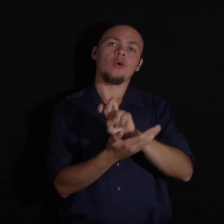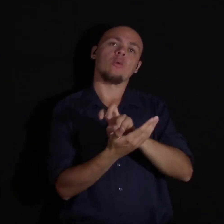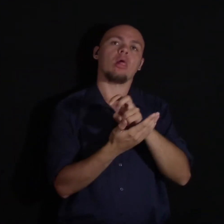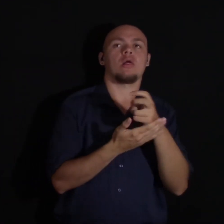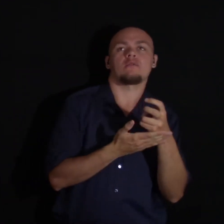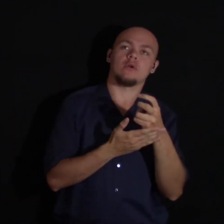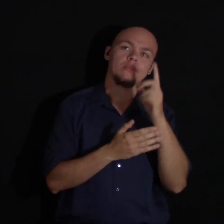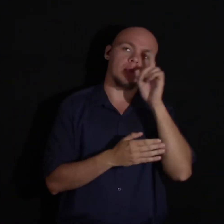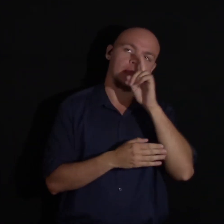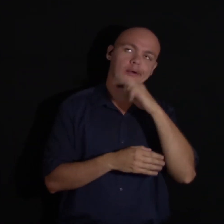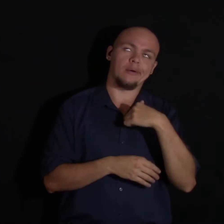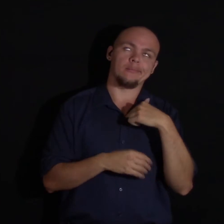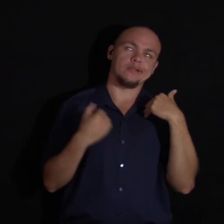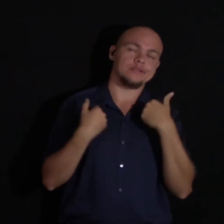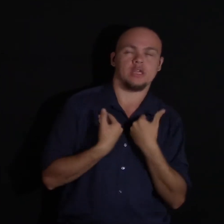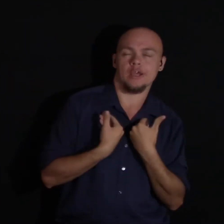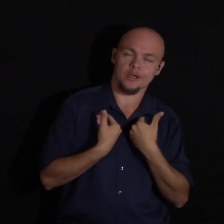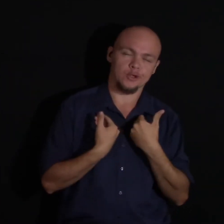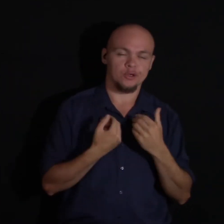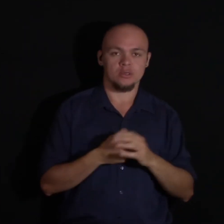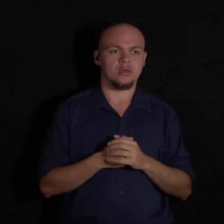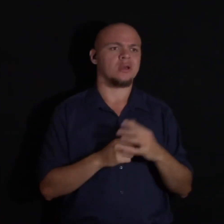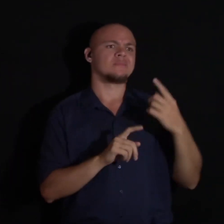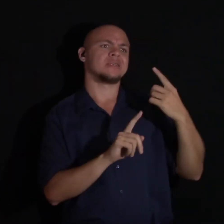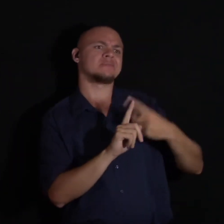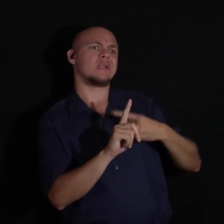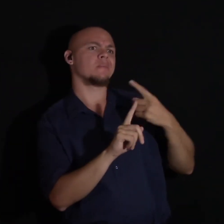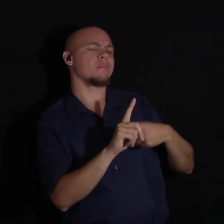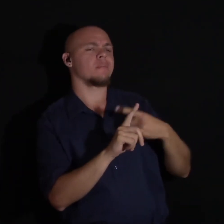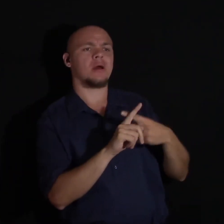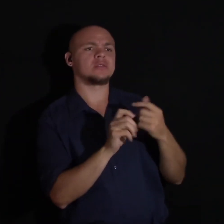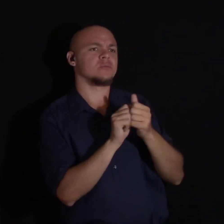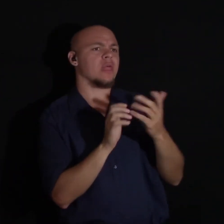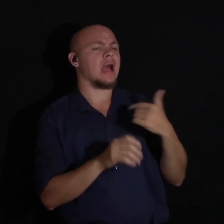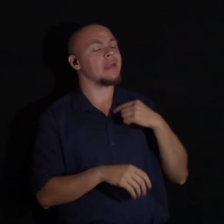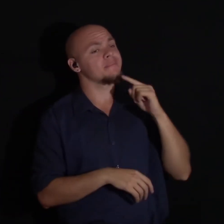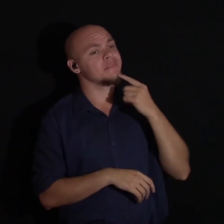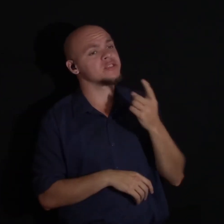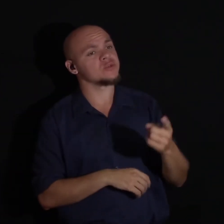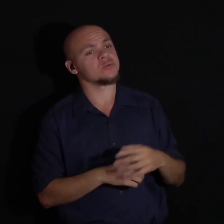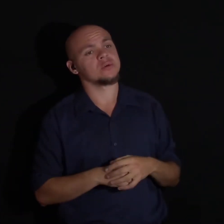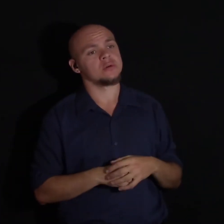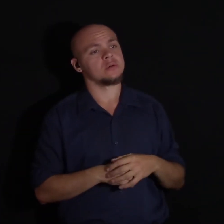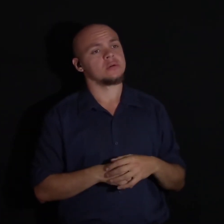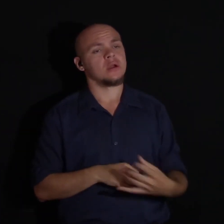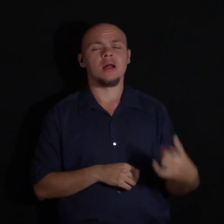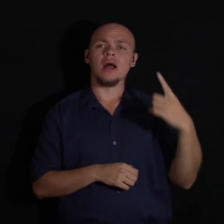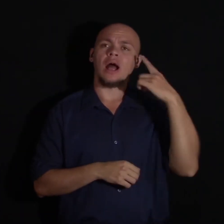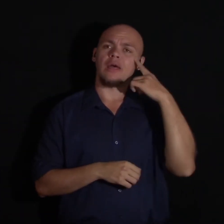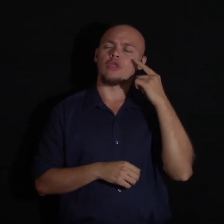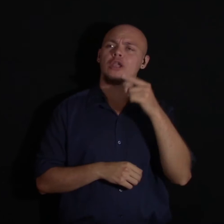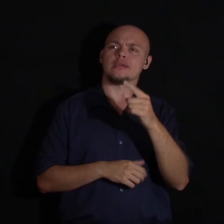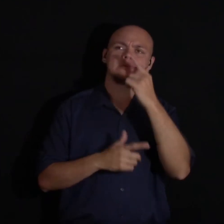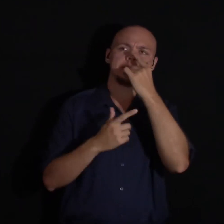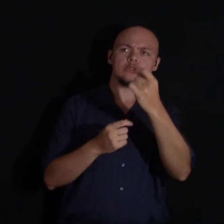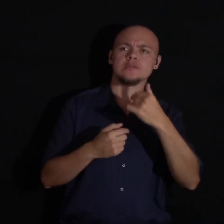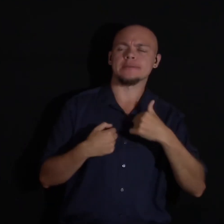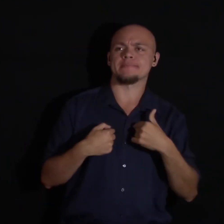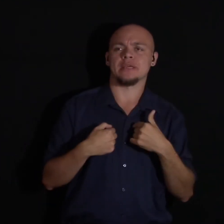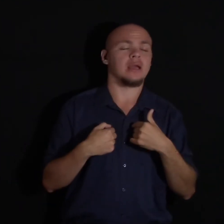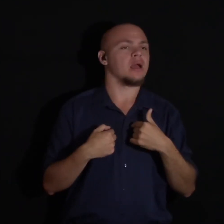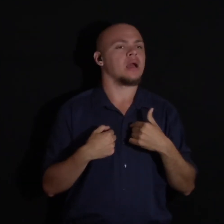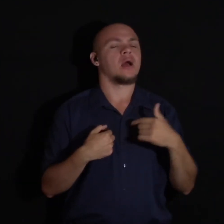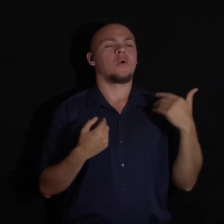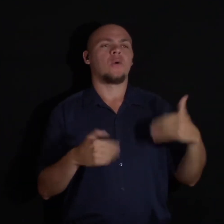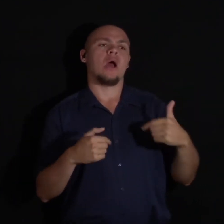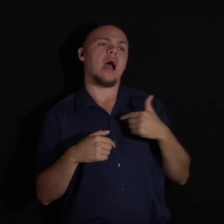you're tired. But it's been months. I miss you. I thought they were into me. I am